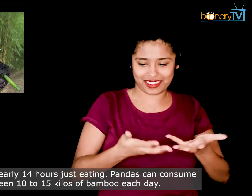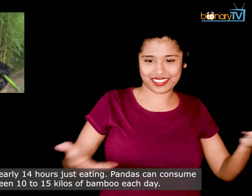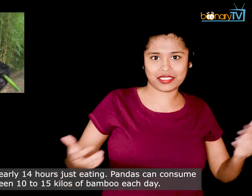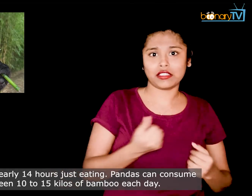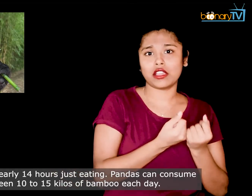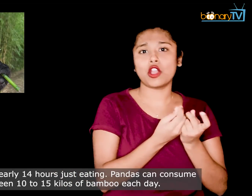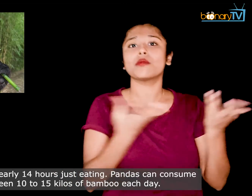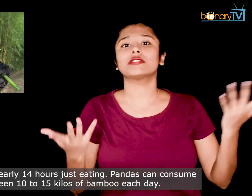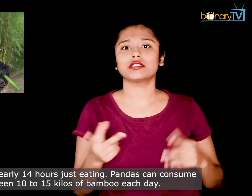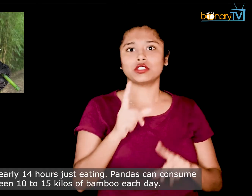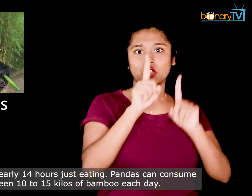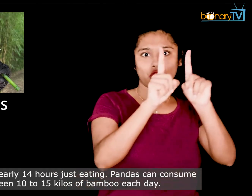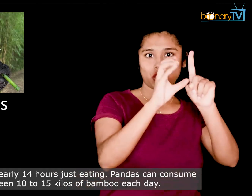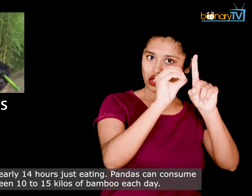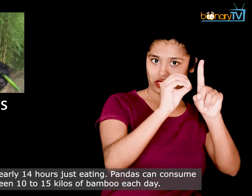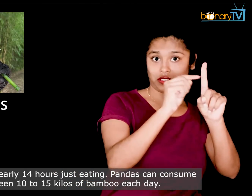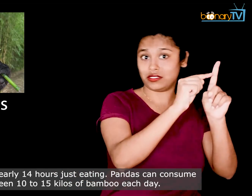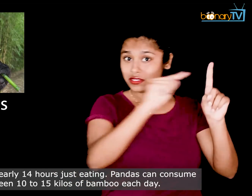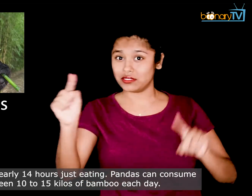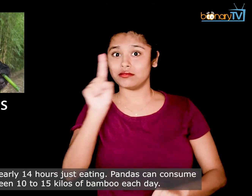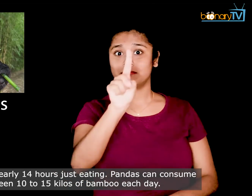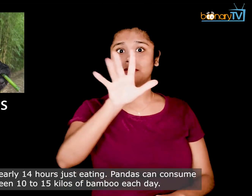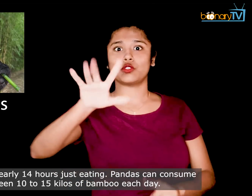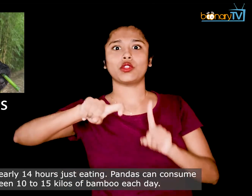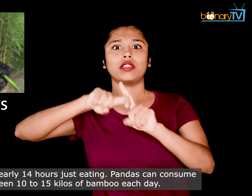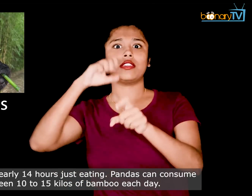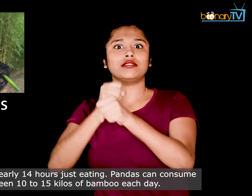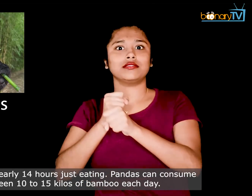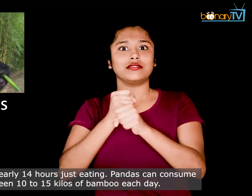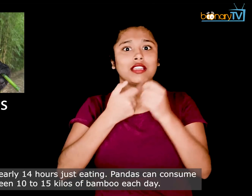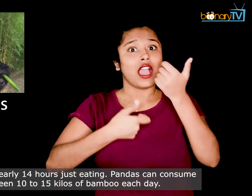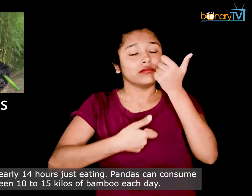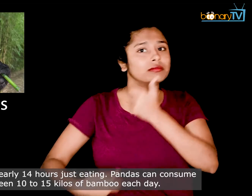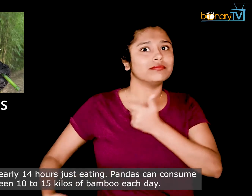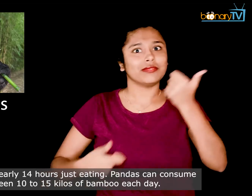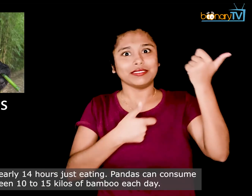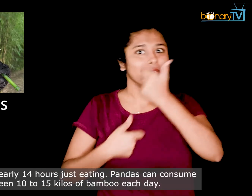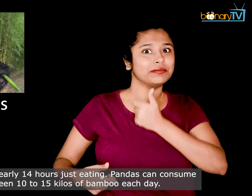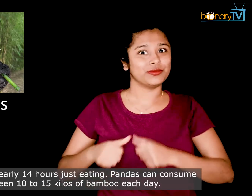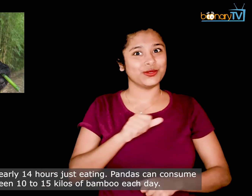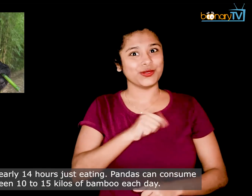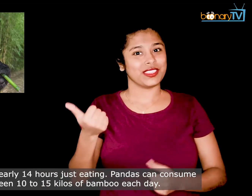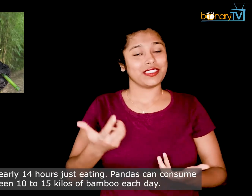can consume between 10 to 15 kilos of bamboo each day.